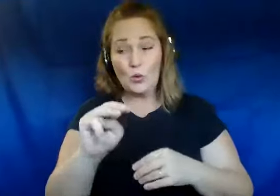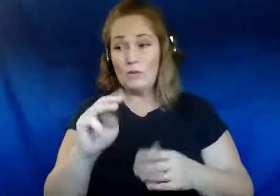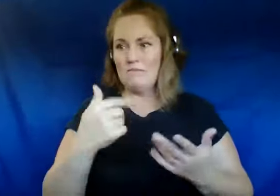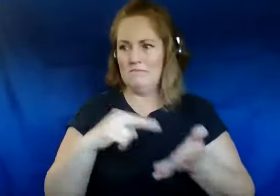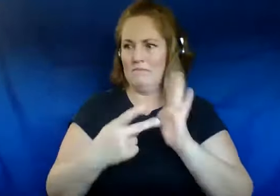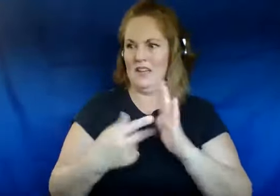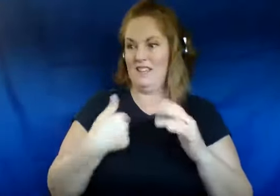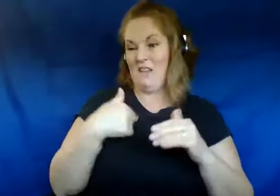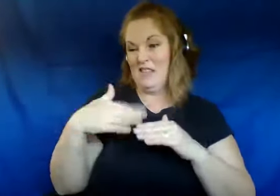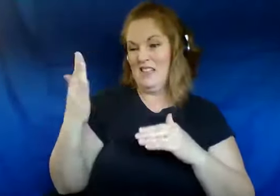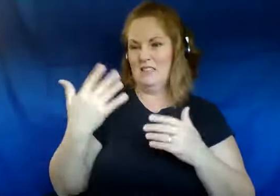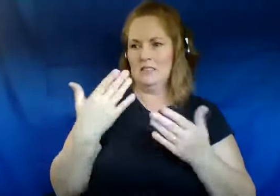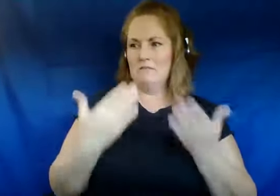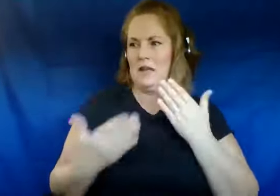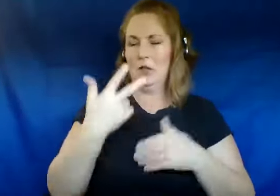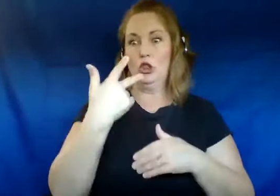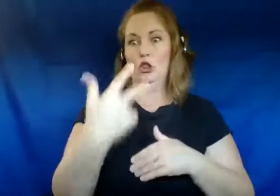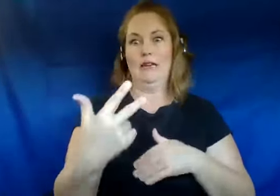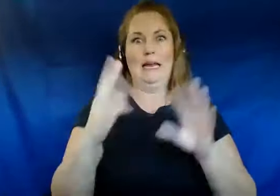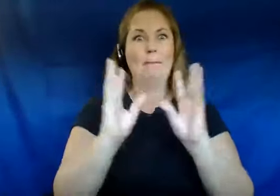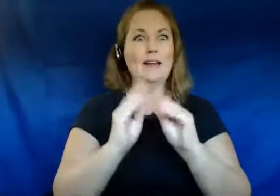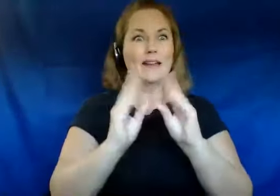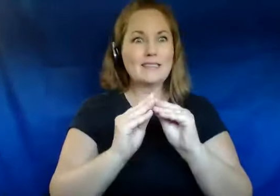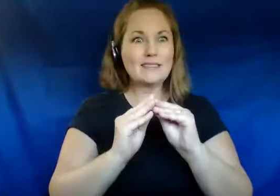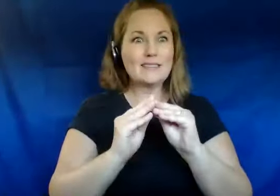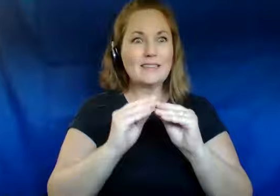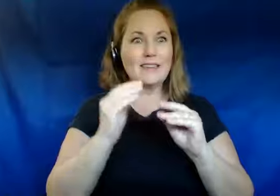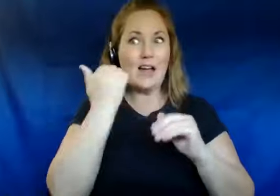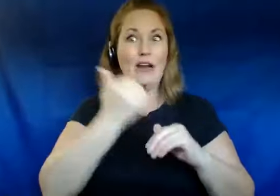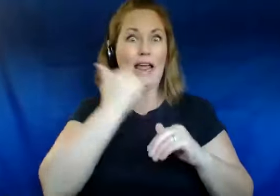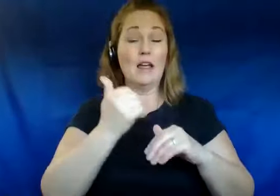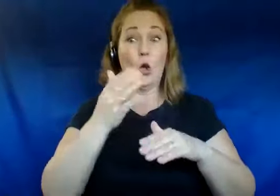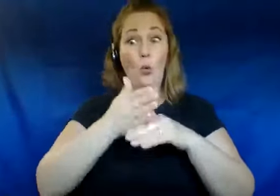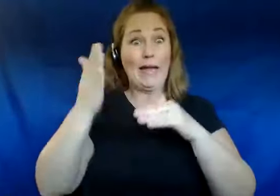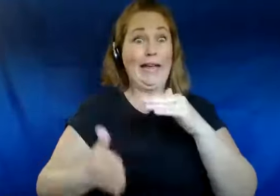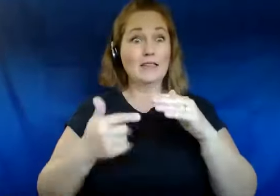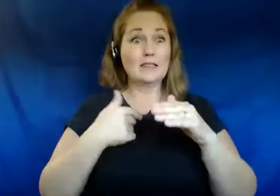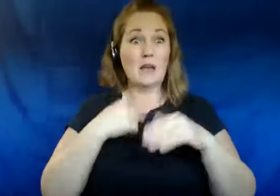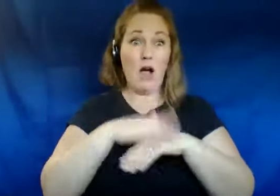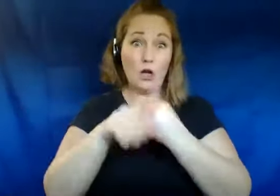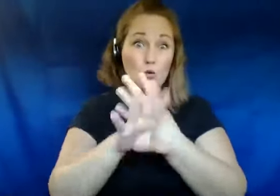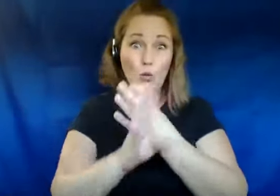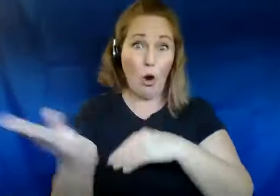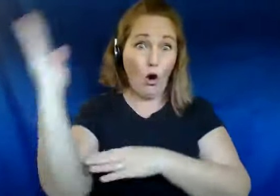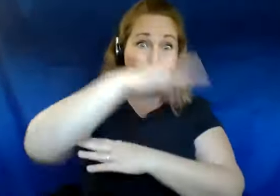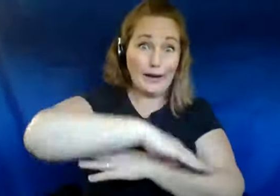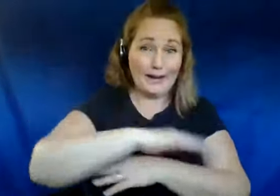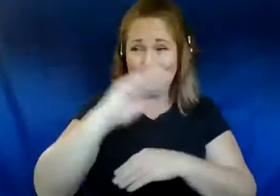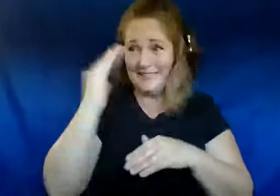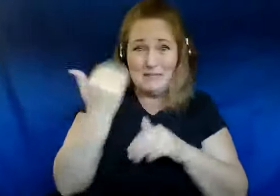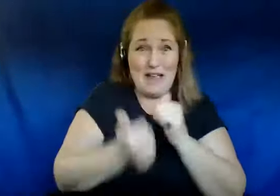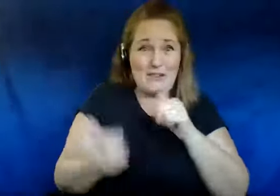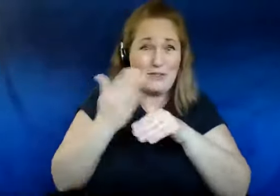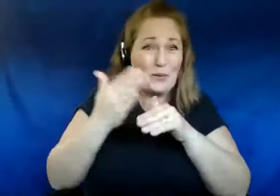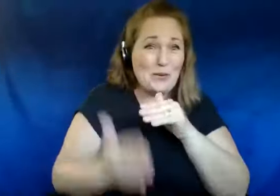at least 3 meetings a day. And on the weekends, I'm on all day. Seems like every weekend because